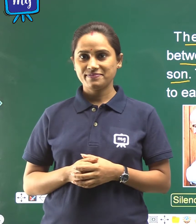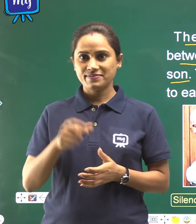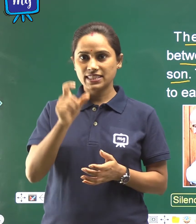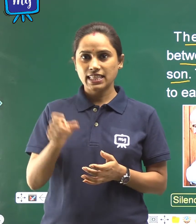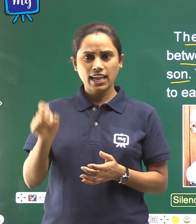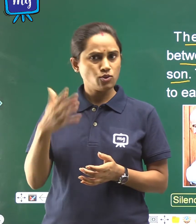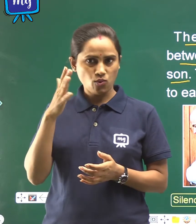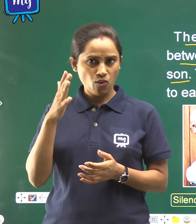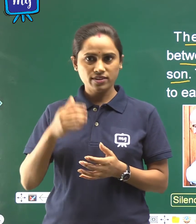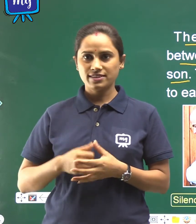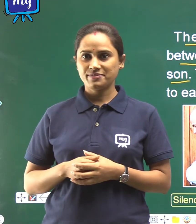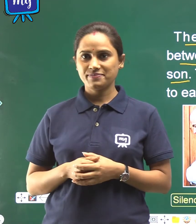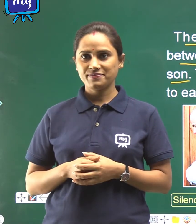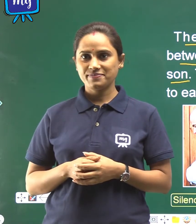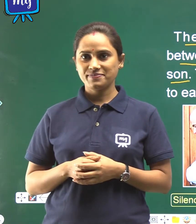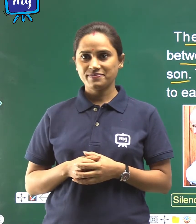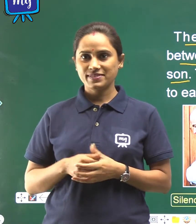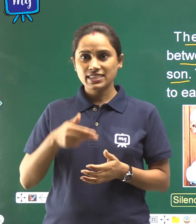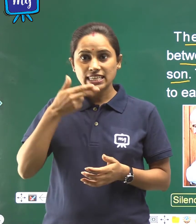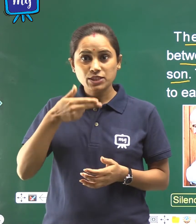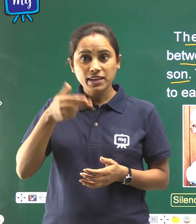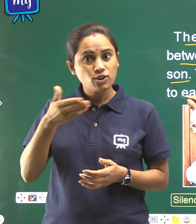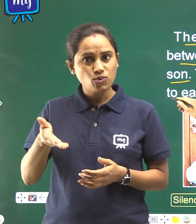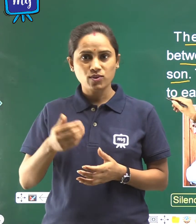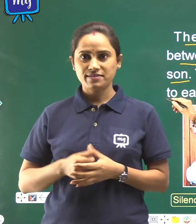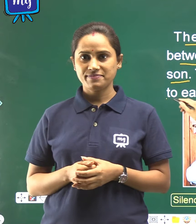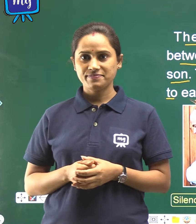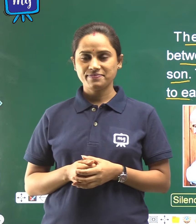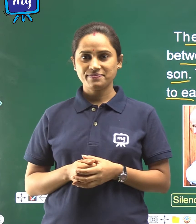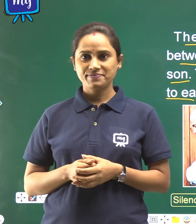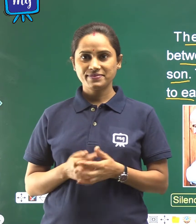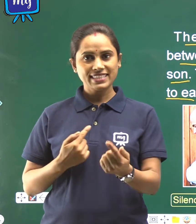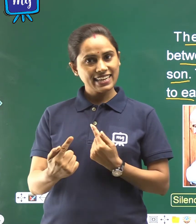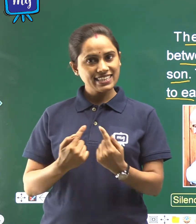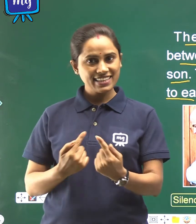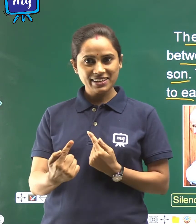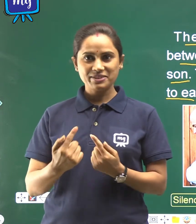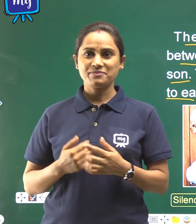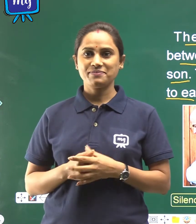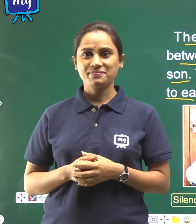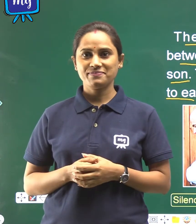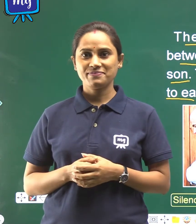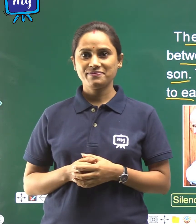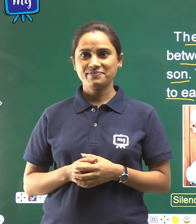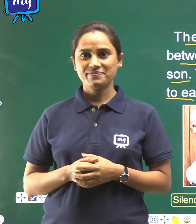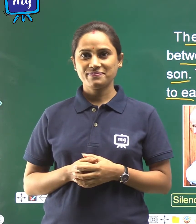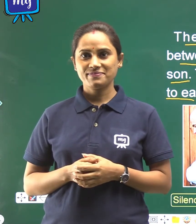They do not speak to each other.